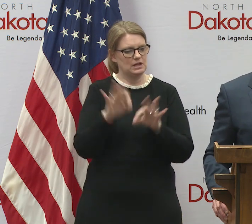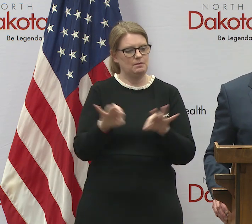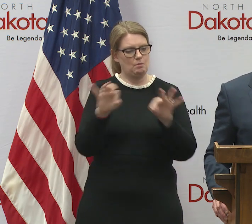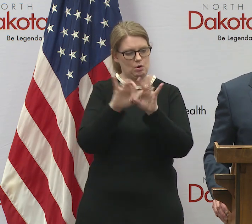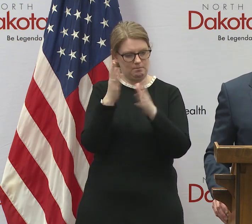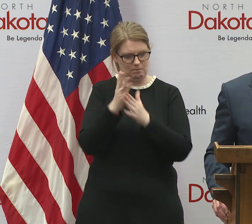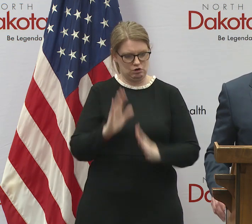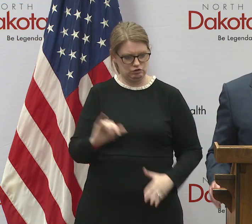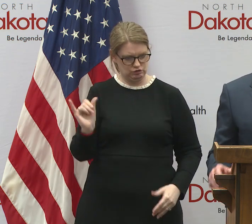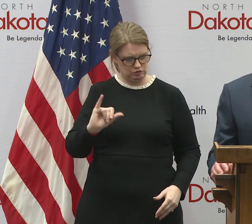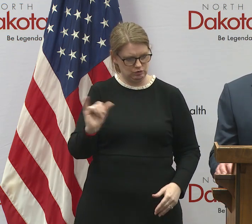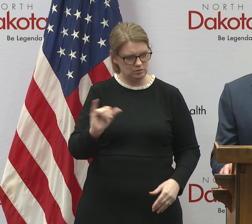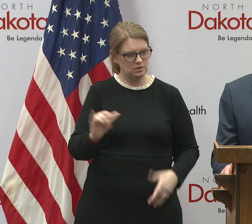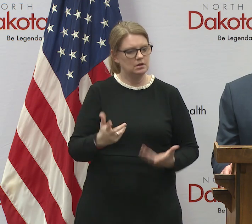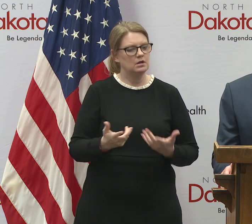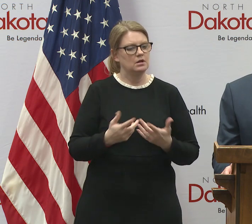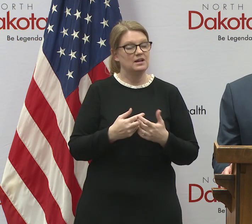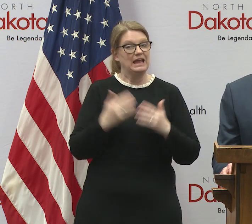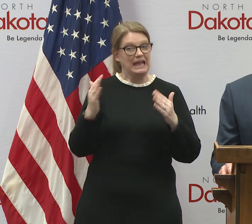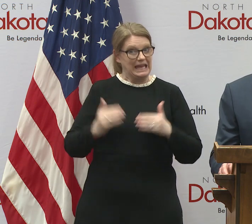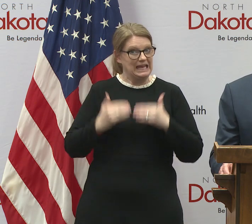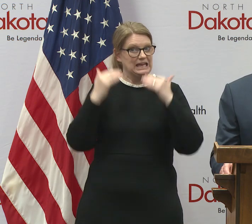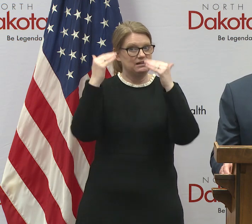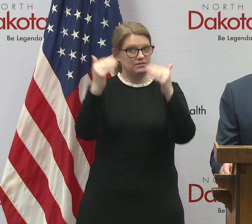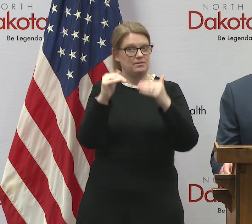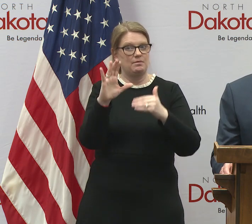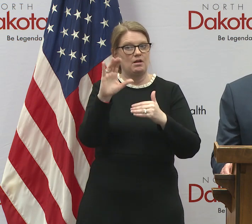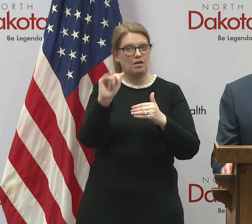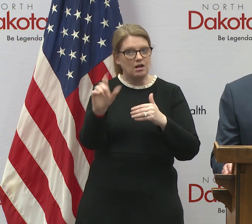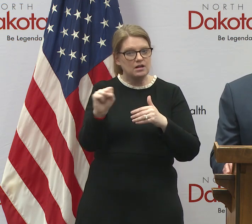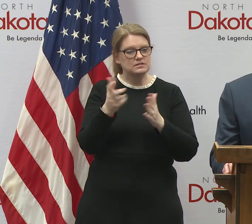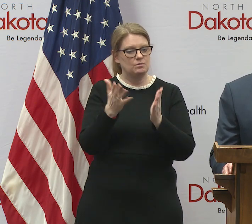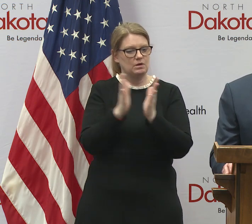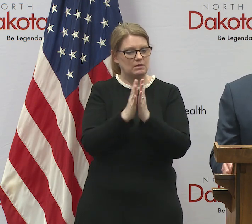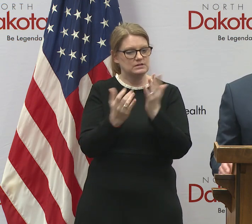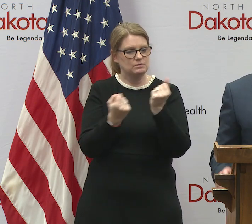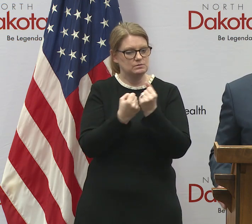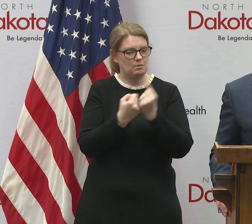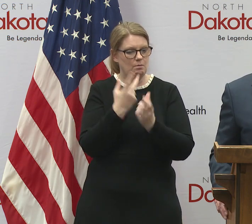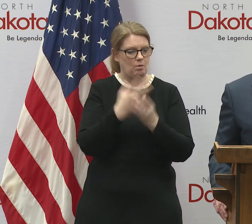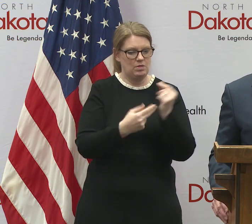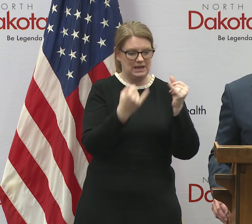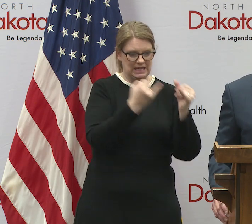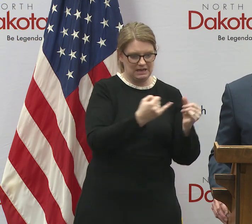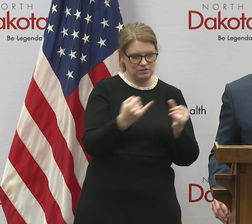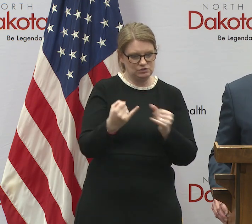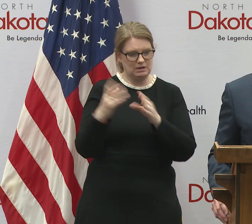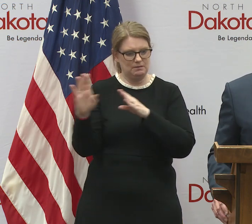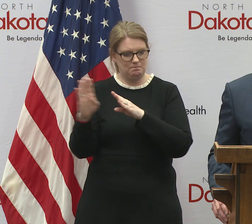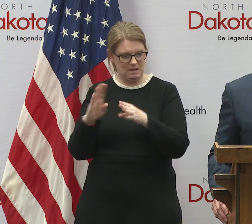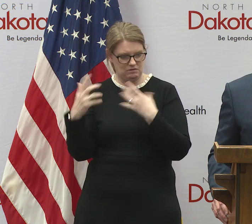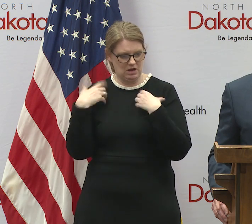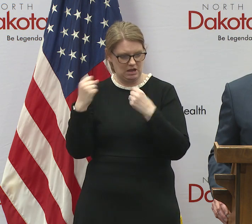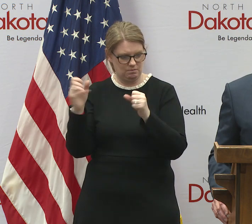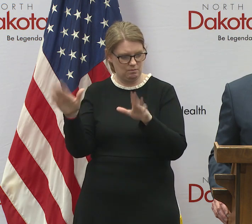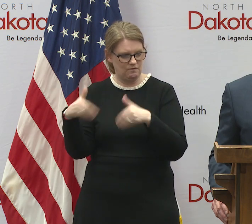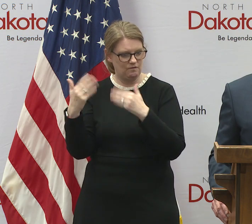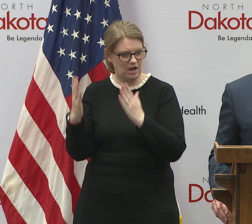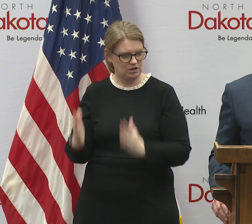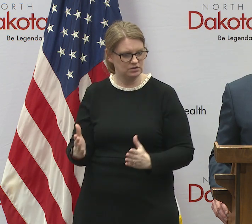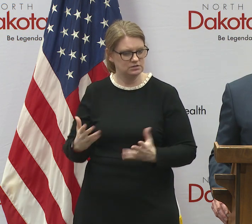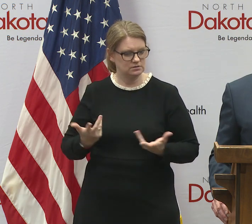work through this. They've been seeing an increased volume of calls and requests from support for both individuals and behavioral health providers. And